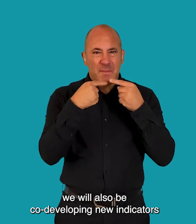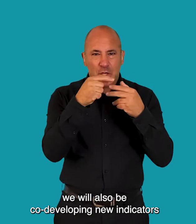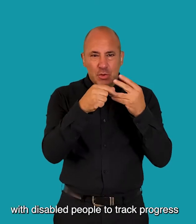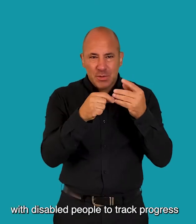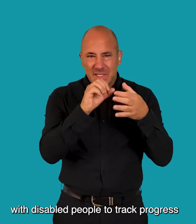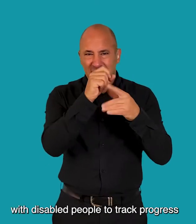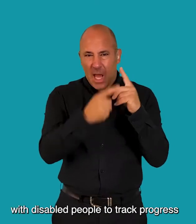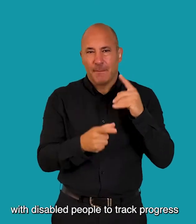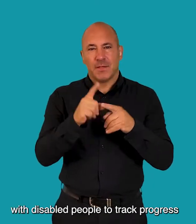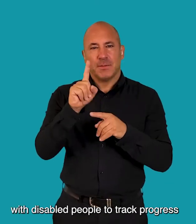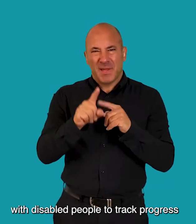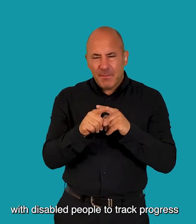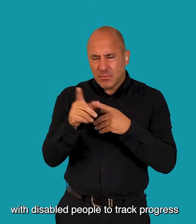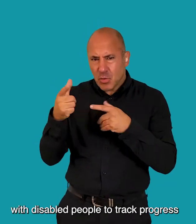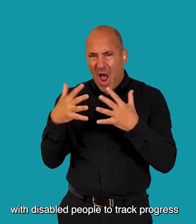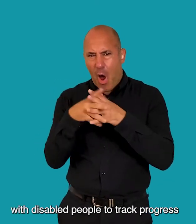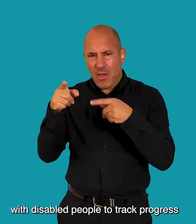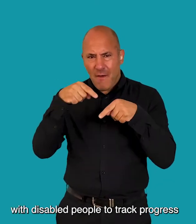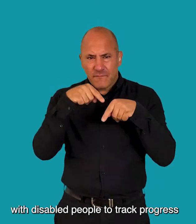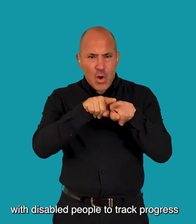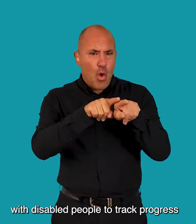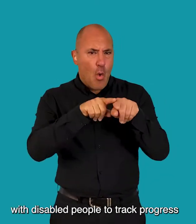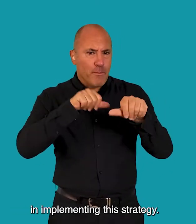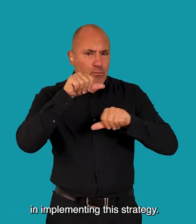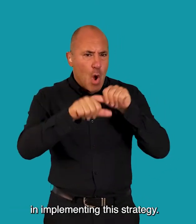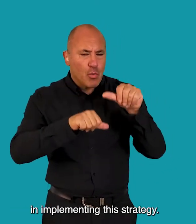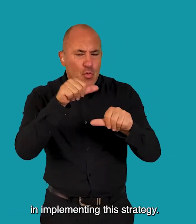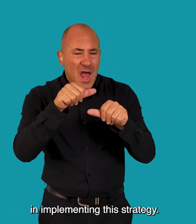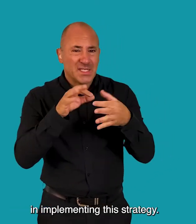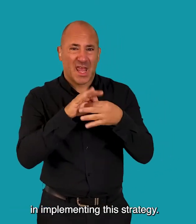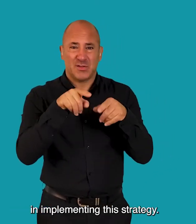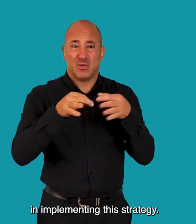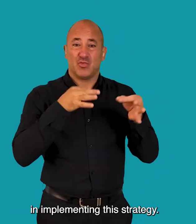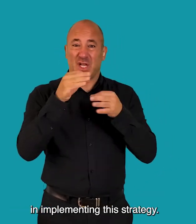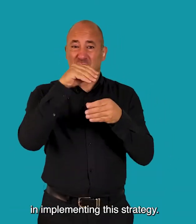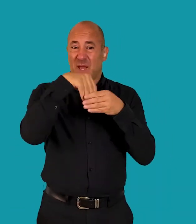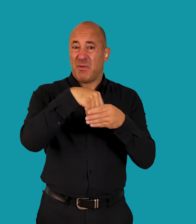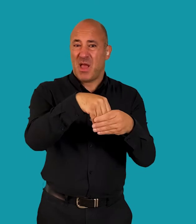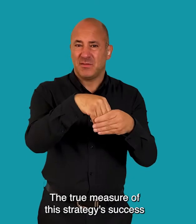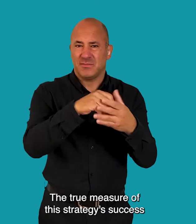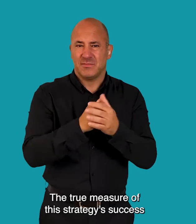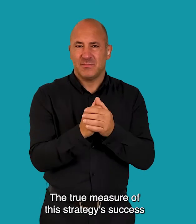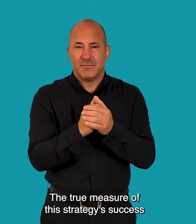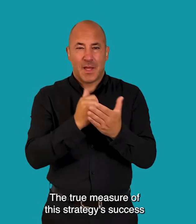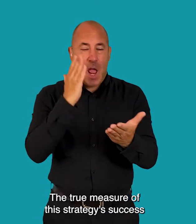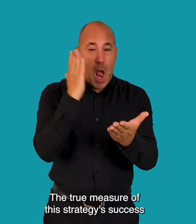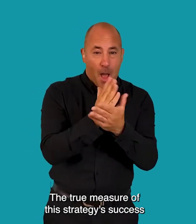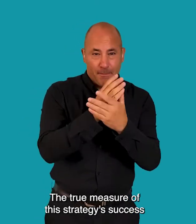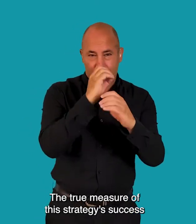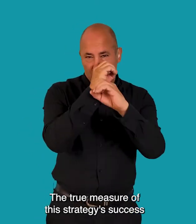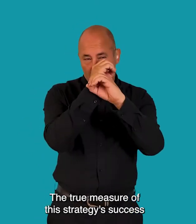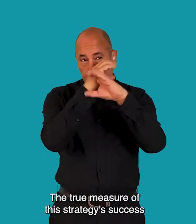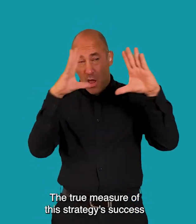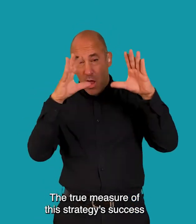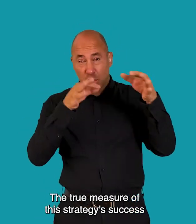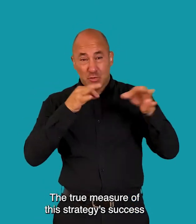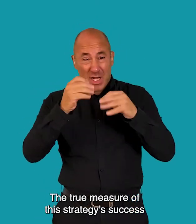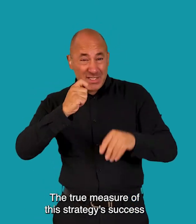with disabled people to track progress in implementing this strategy. The true measure of this strategy's success will be